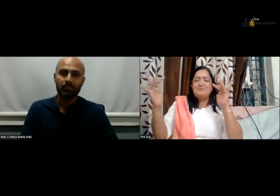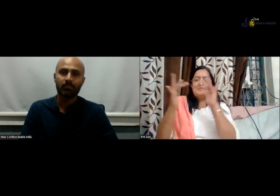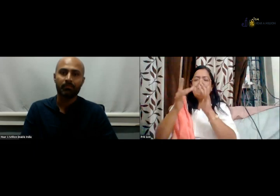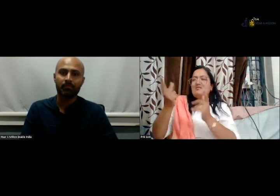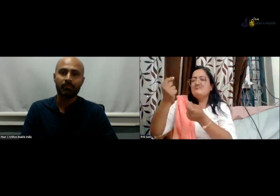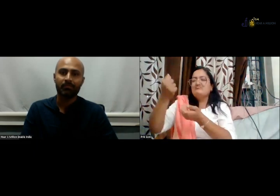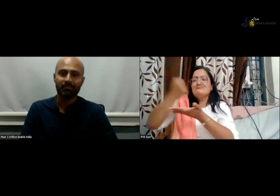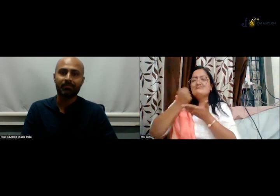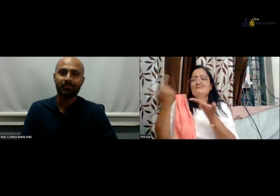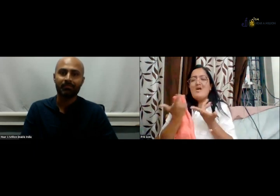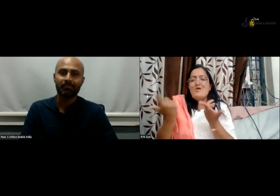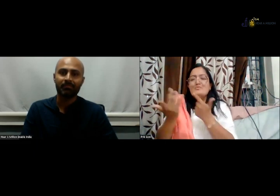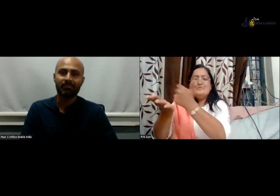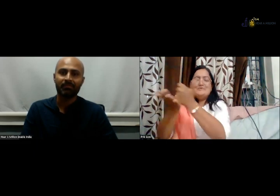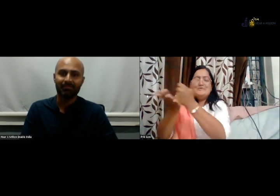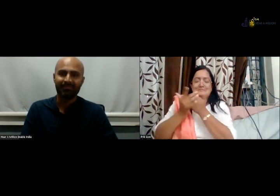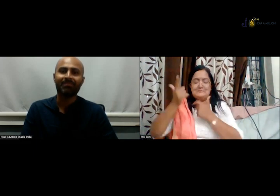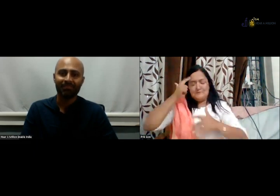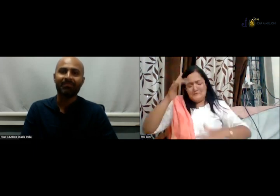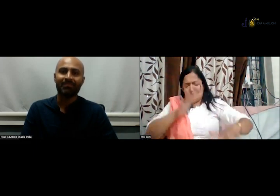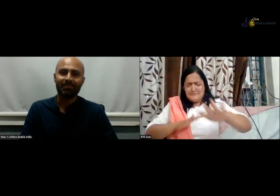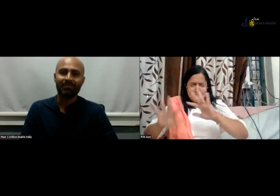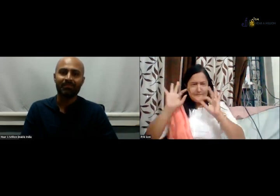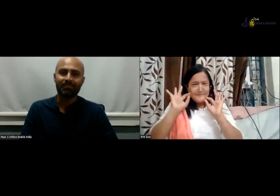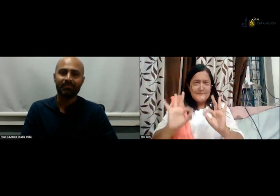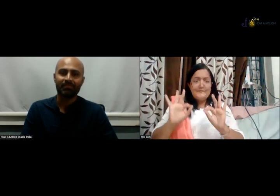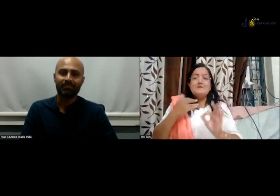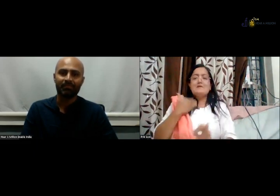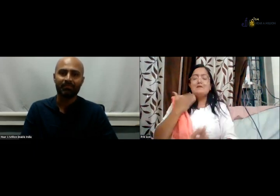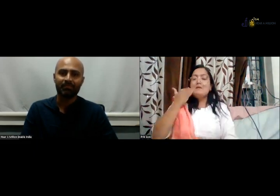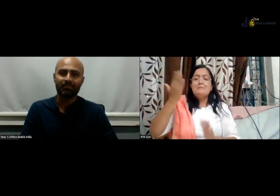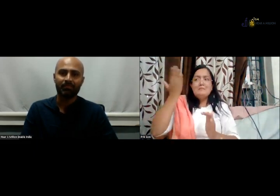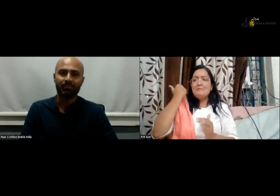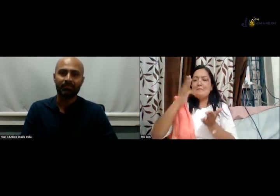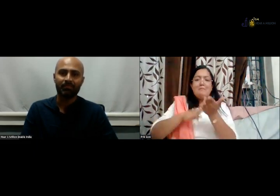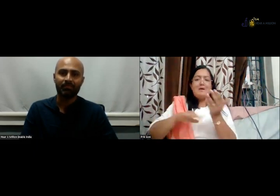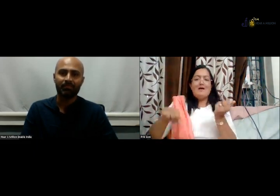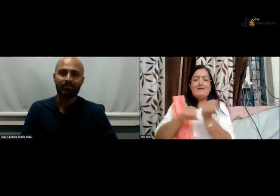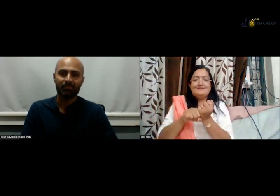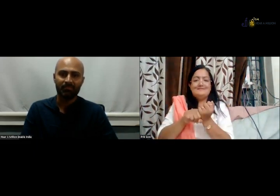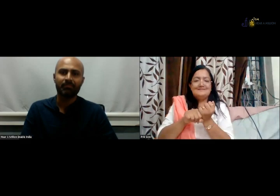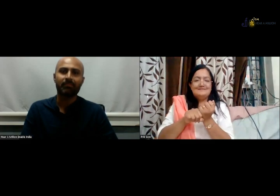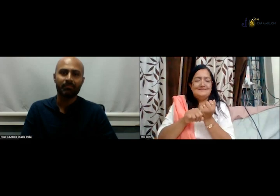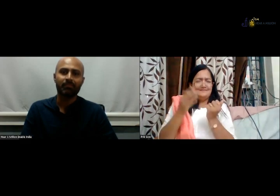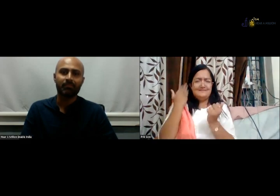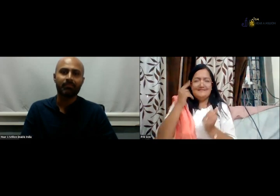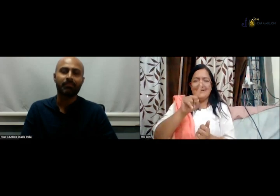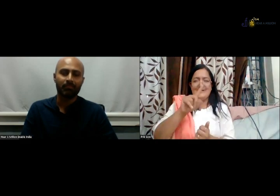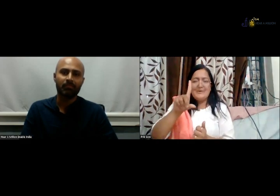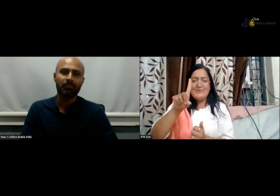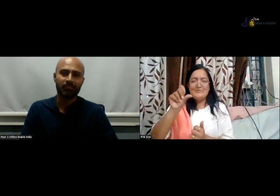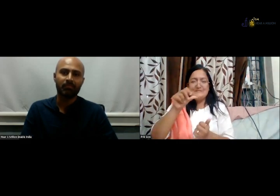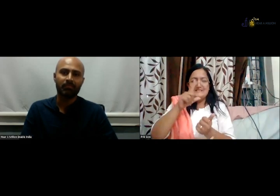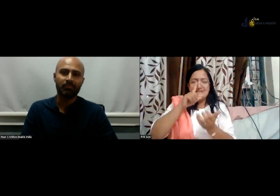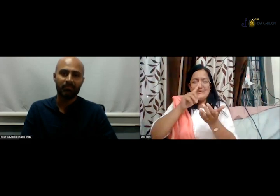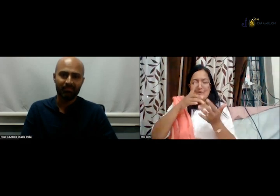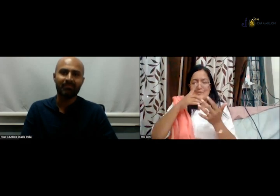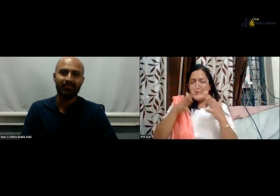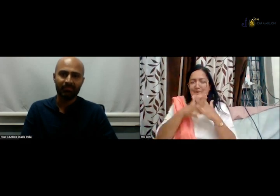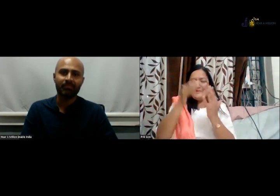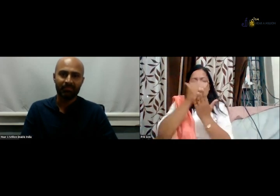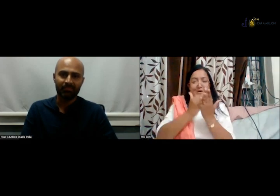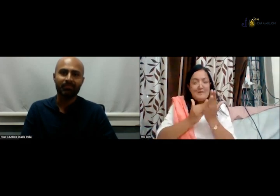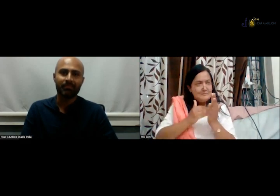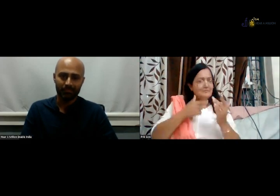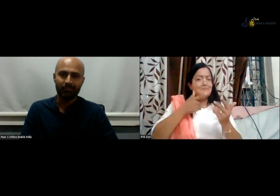then I thought that I will connect with Sudamni and how I can get the help of scholarship. So in March,